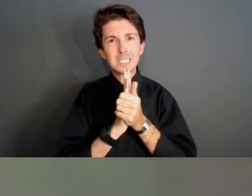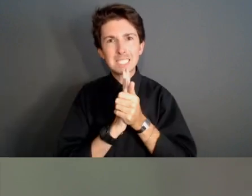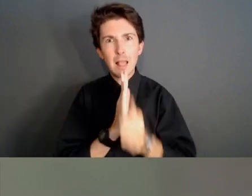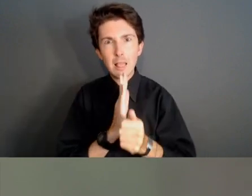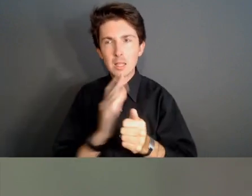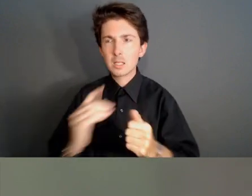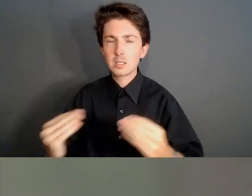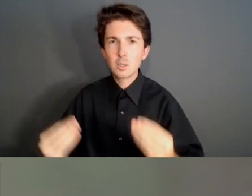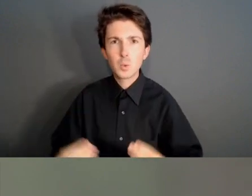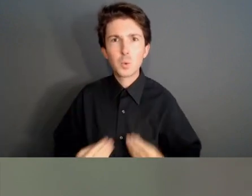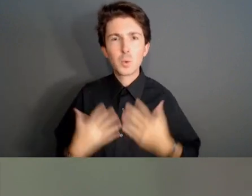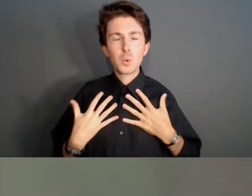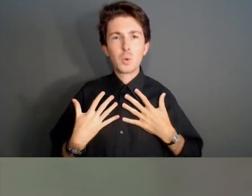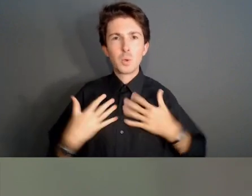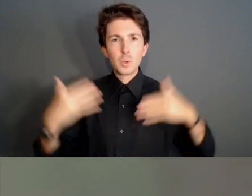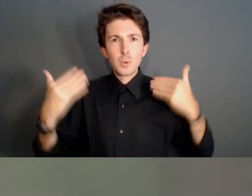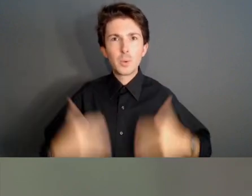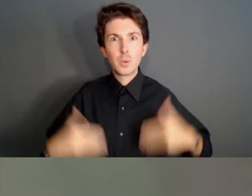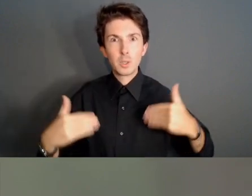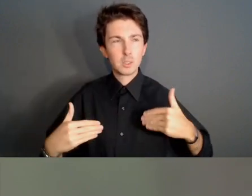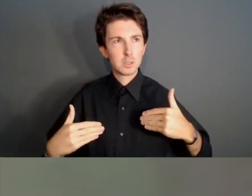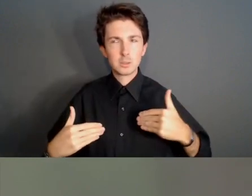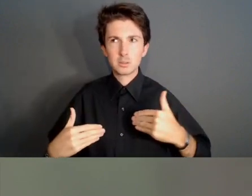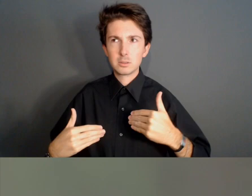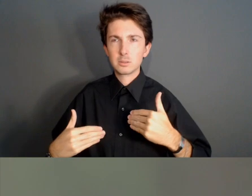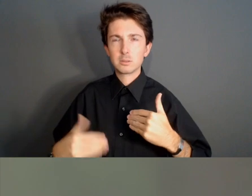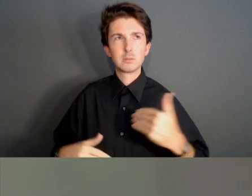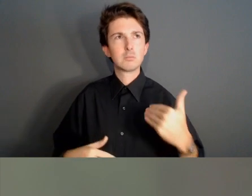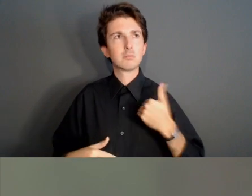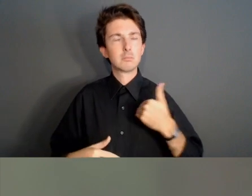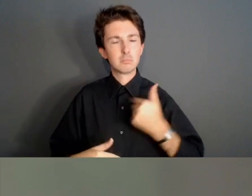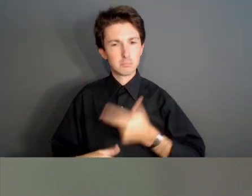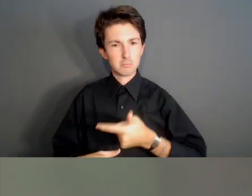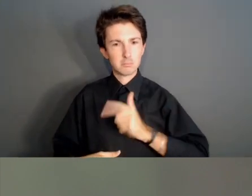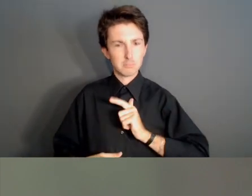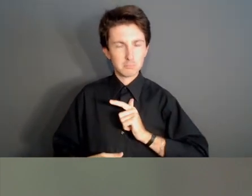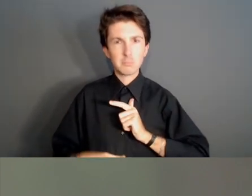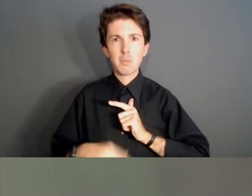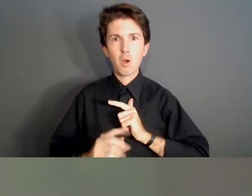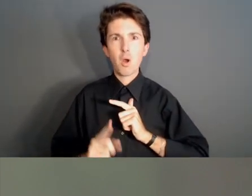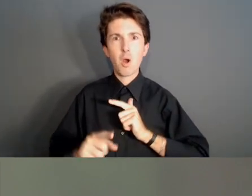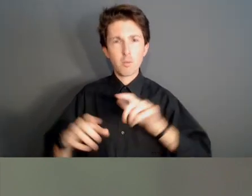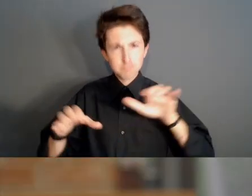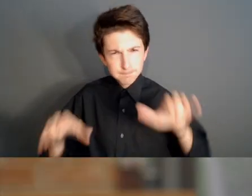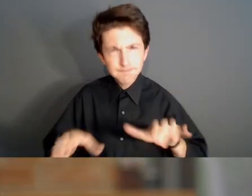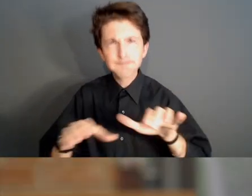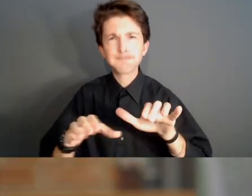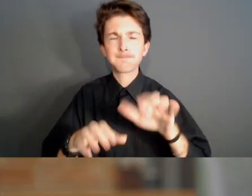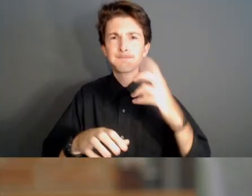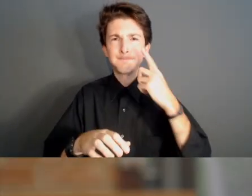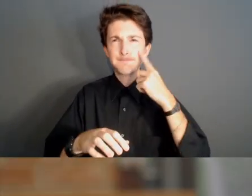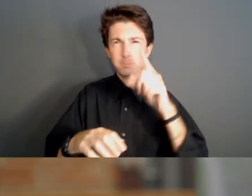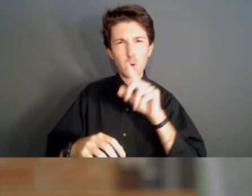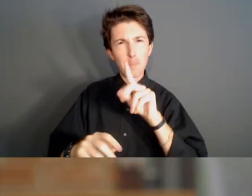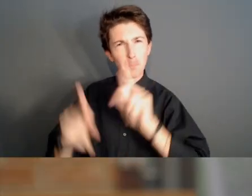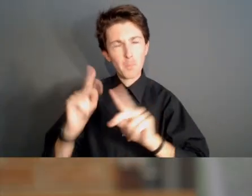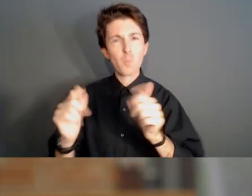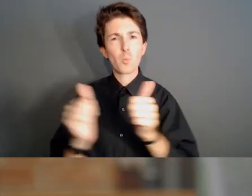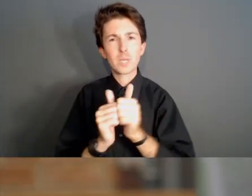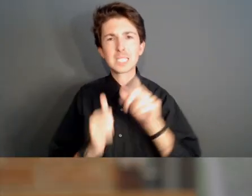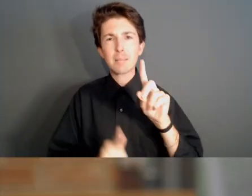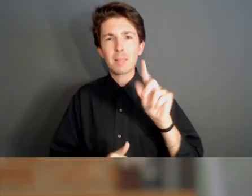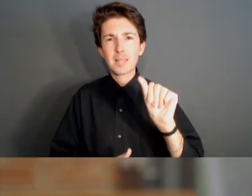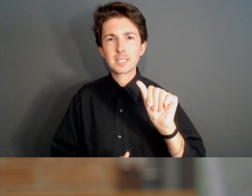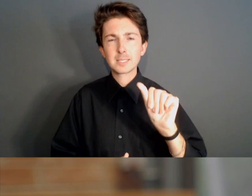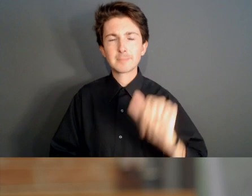was inspired and encouraged to continue my advocacy work on behalf of persons with disabilities. One of the greatest policy